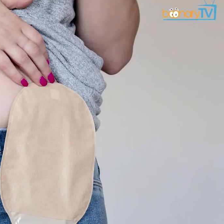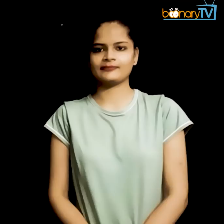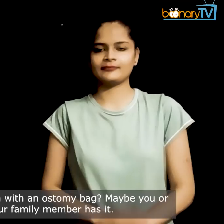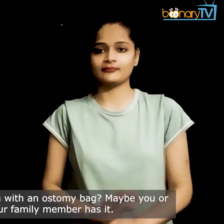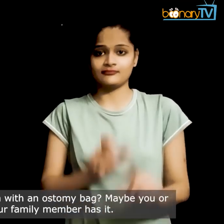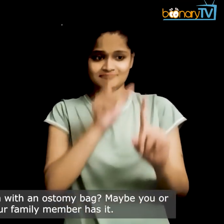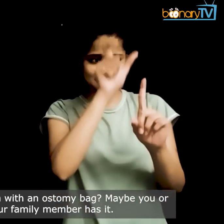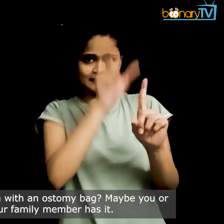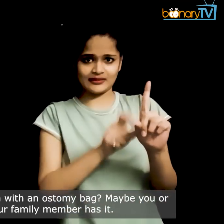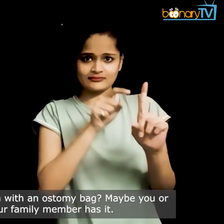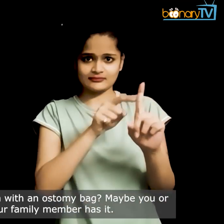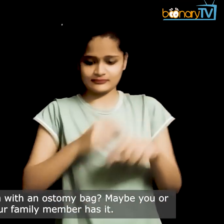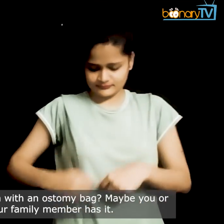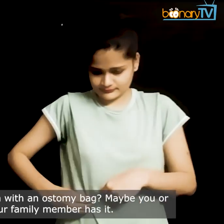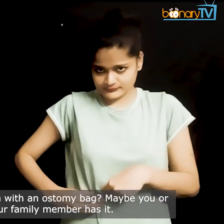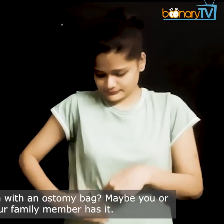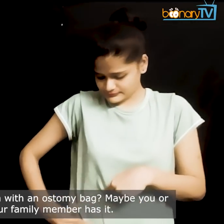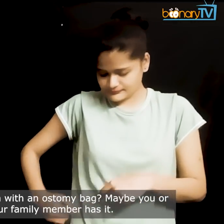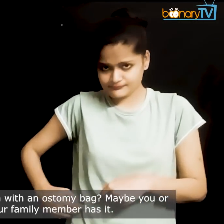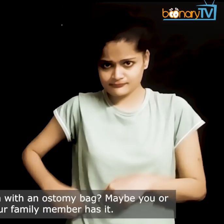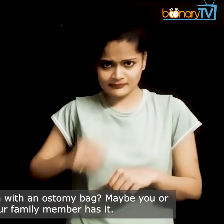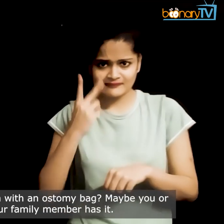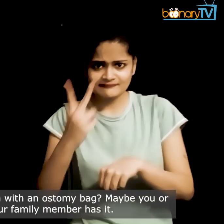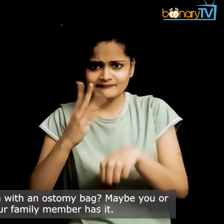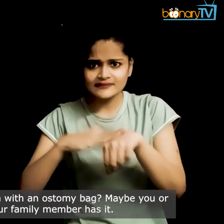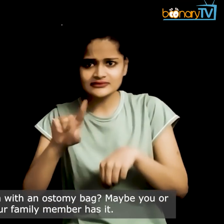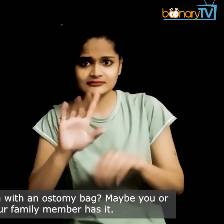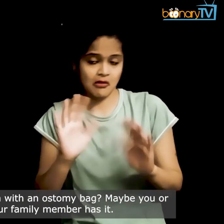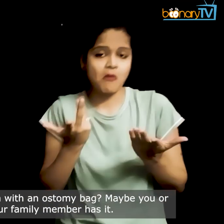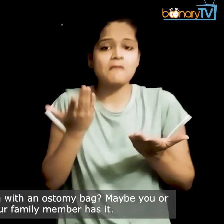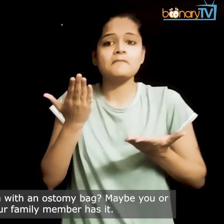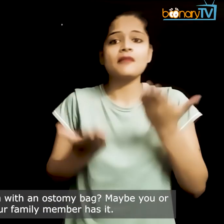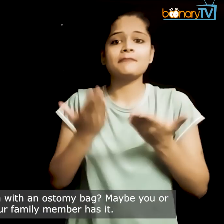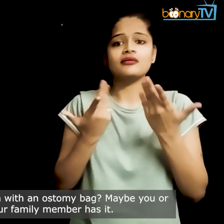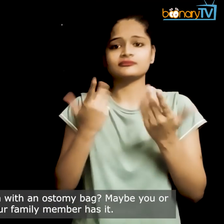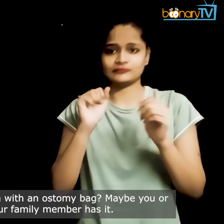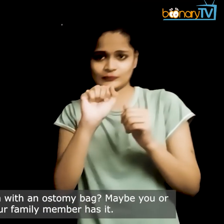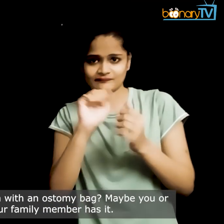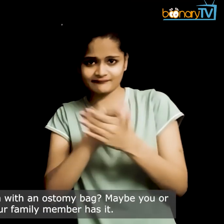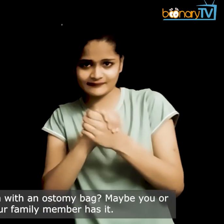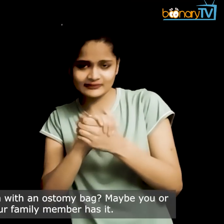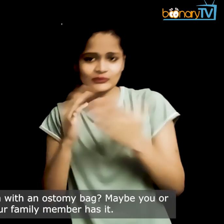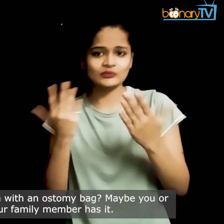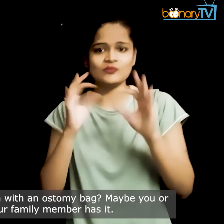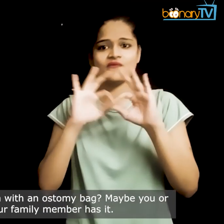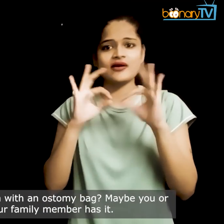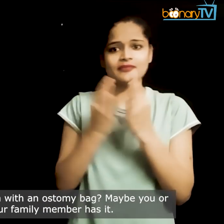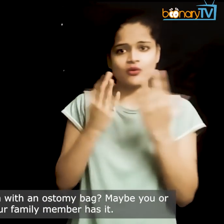have you ever seen a person with an ostomy bag maybe you or your friend or your family